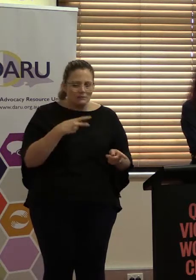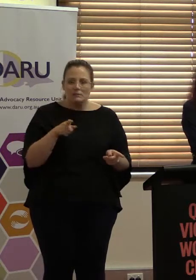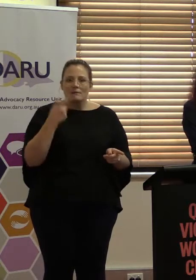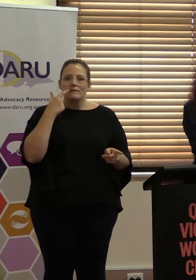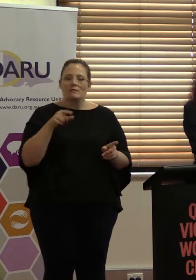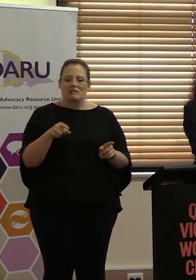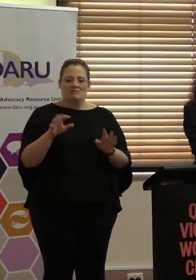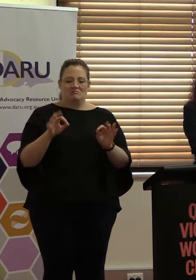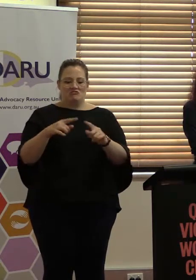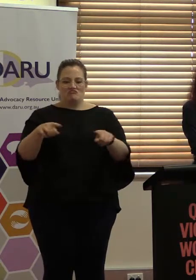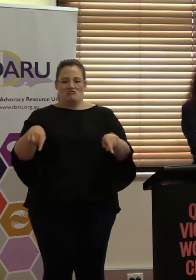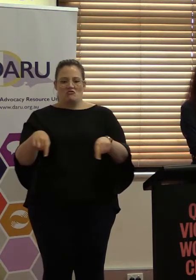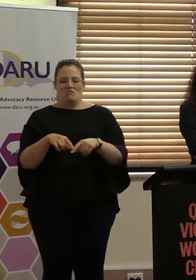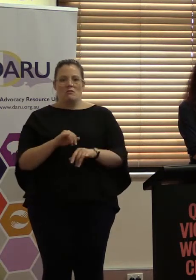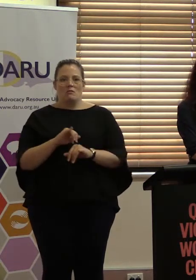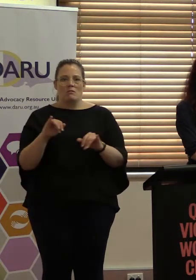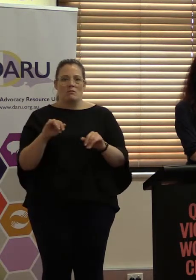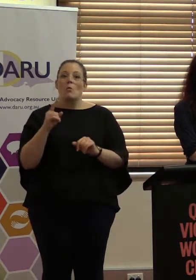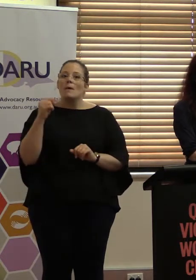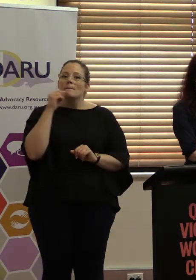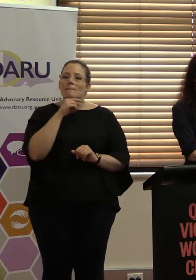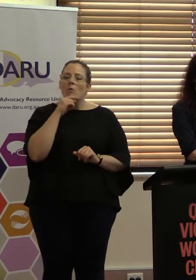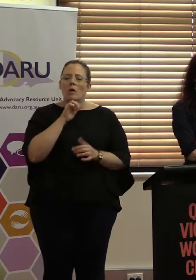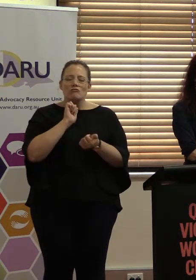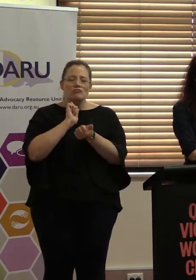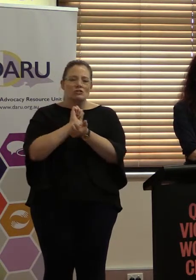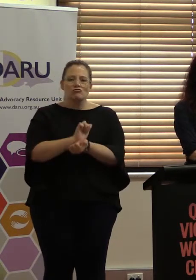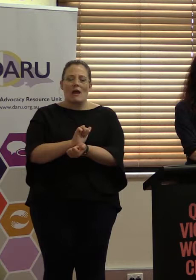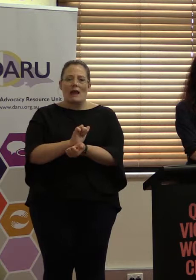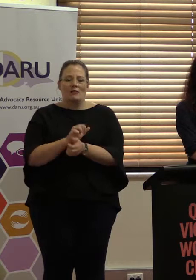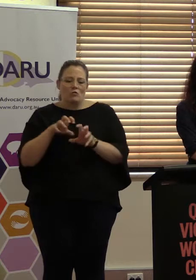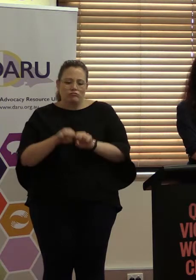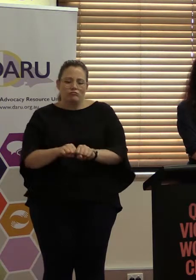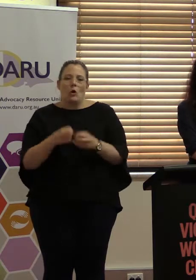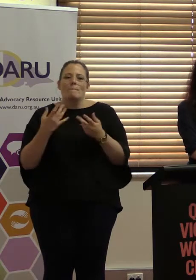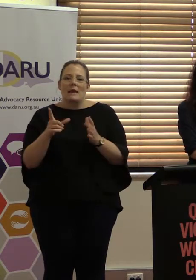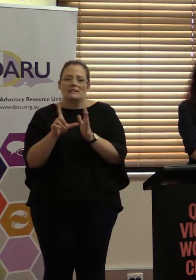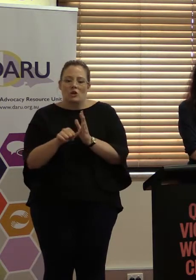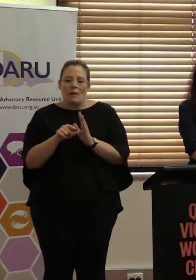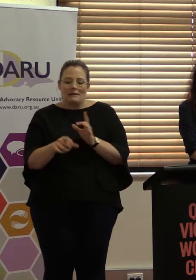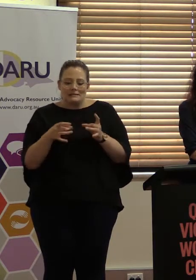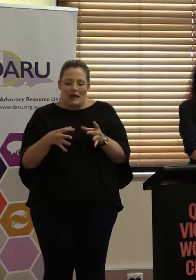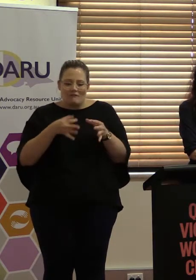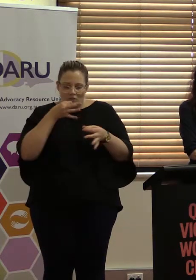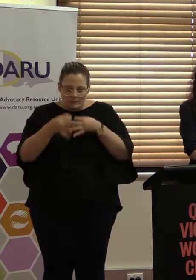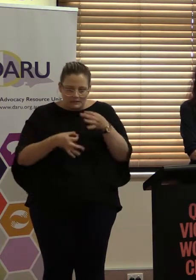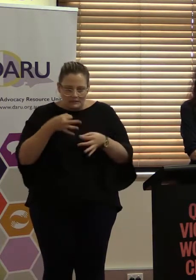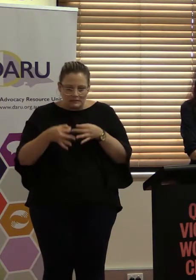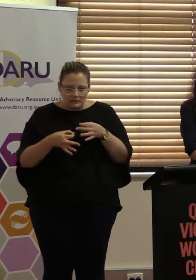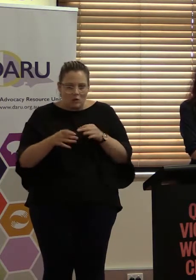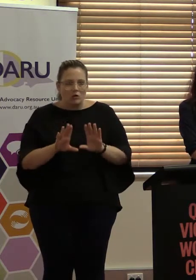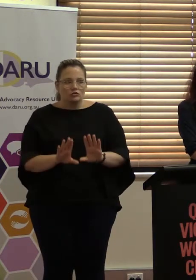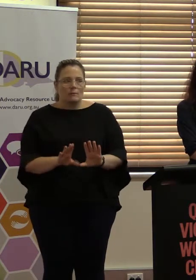often that he would vomit, and the teachers would give him a little break of 5 minutes and then start restraining him